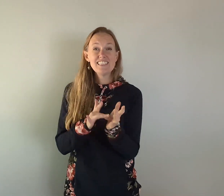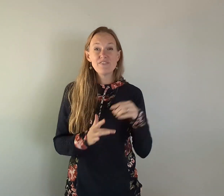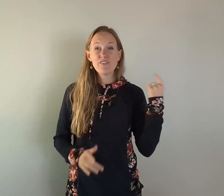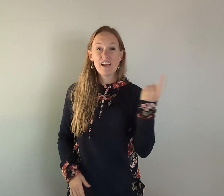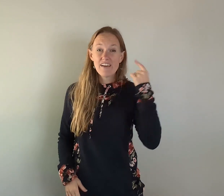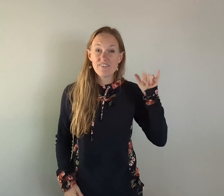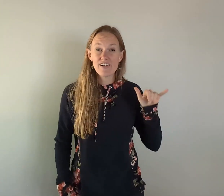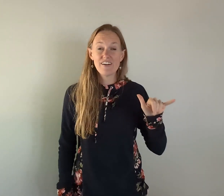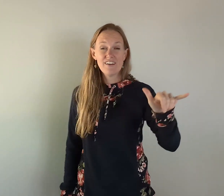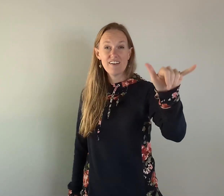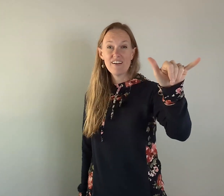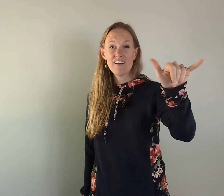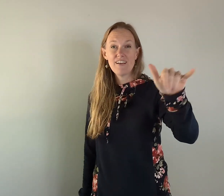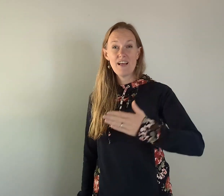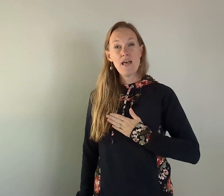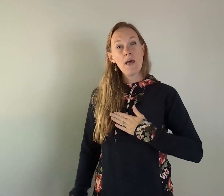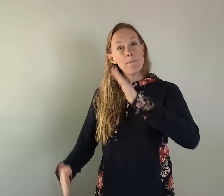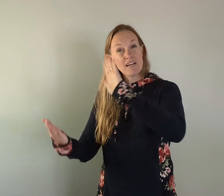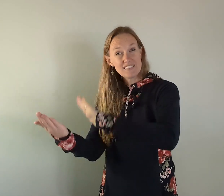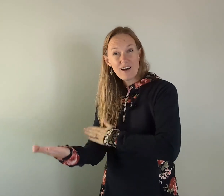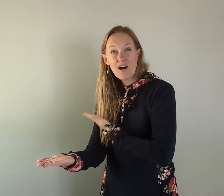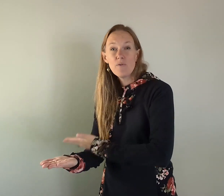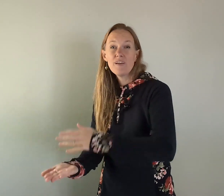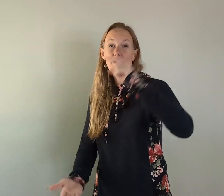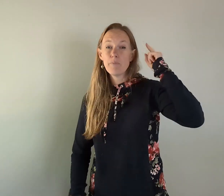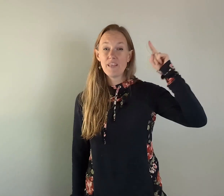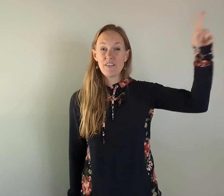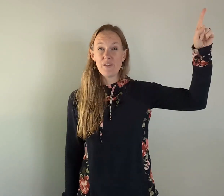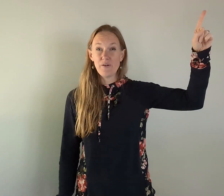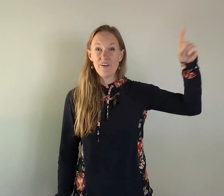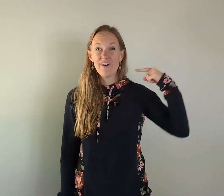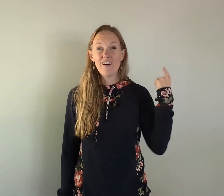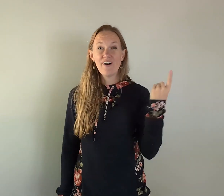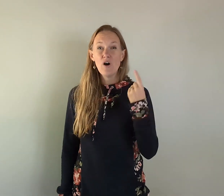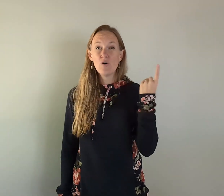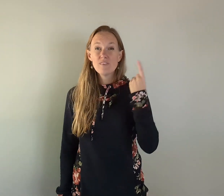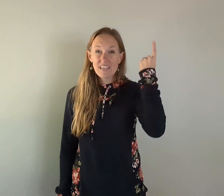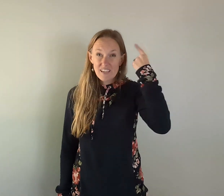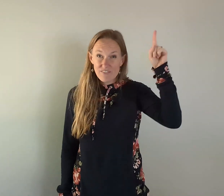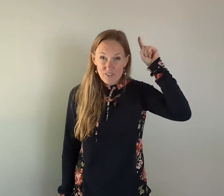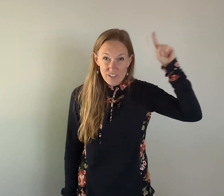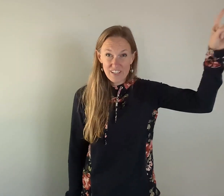Jesus forever, my song will be you. Only for